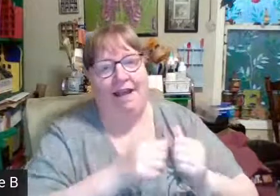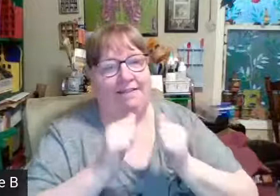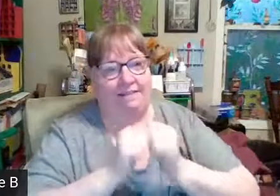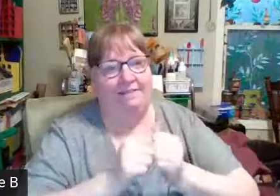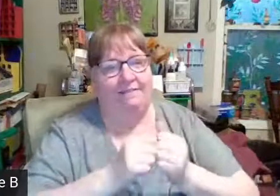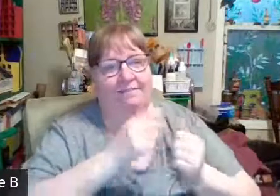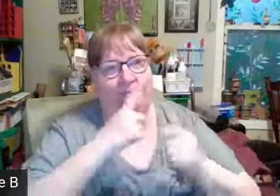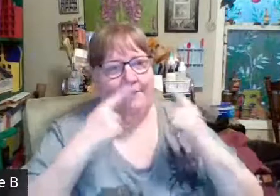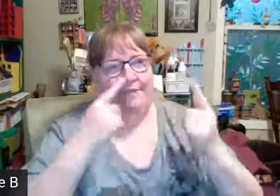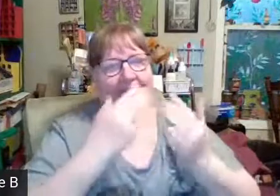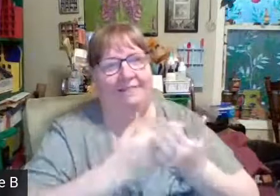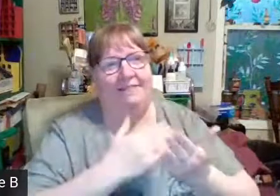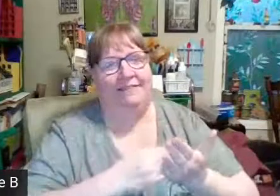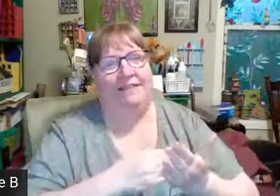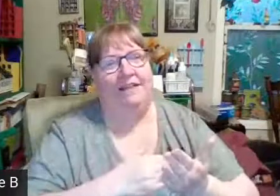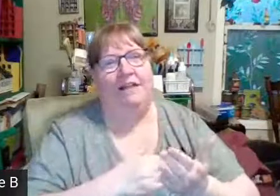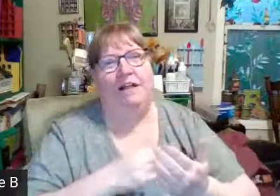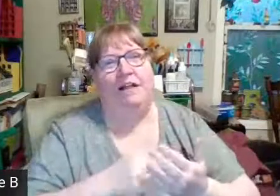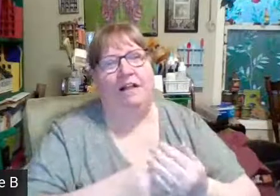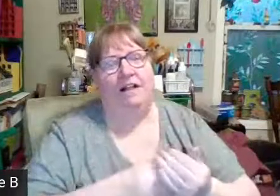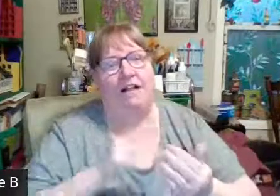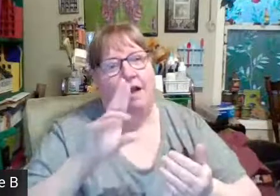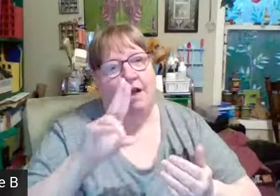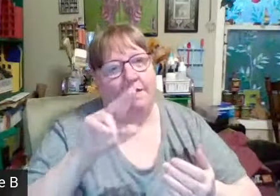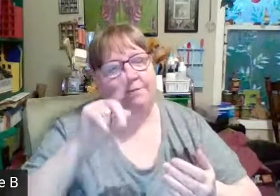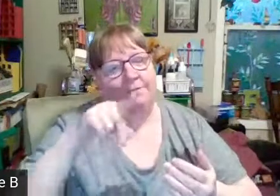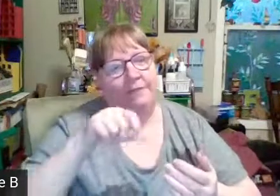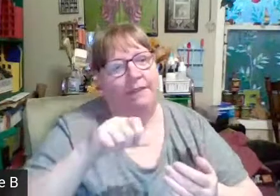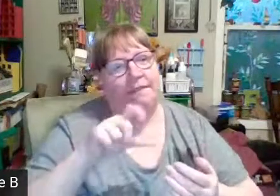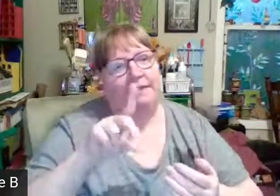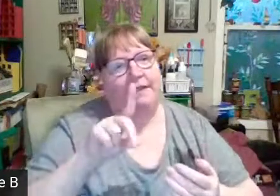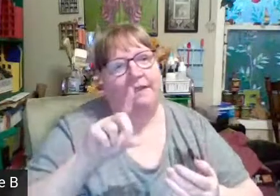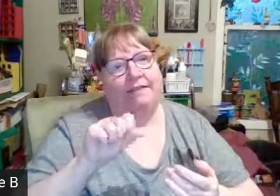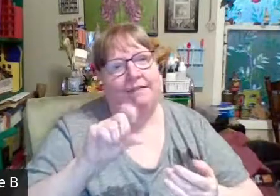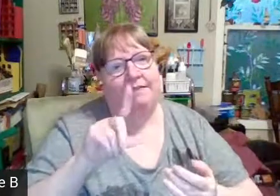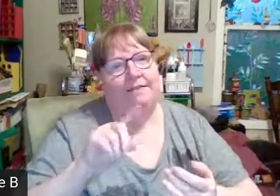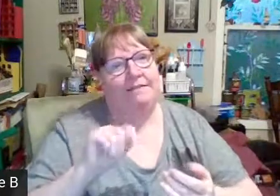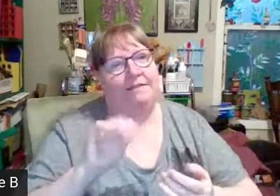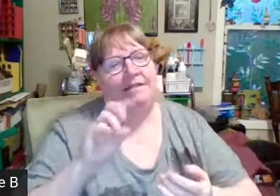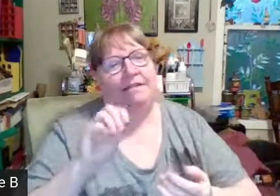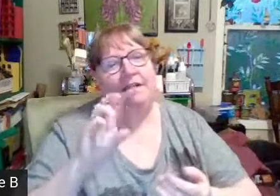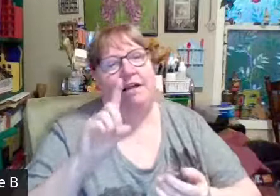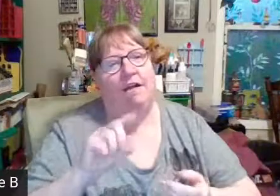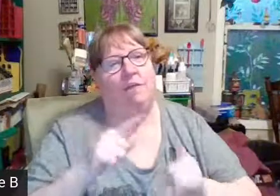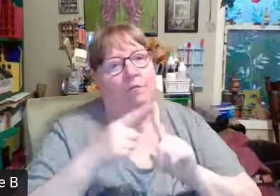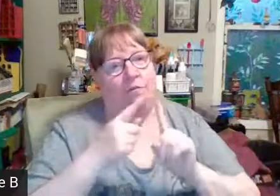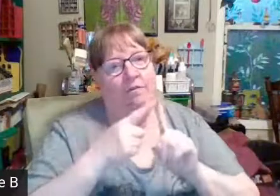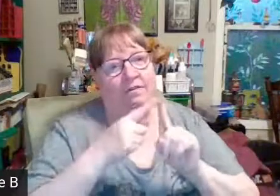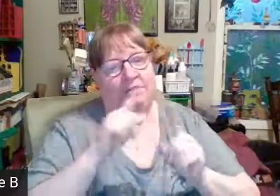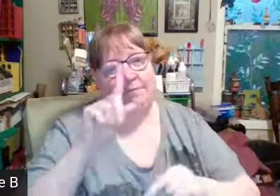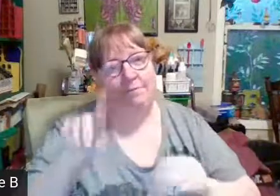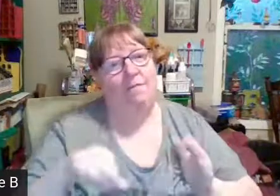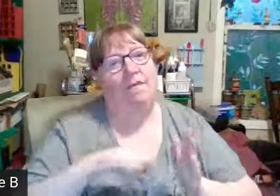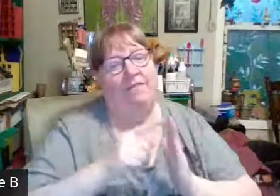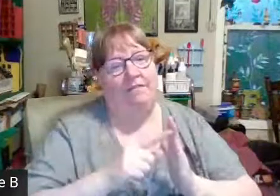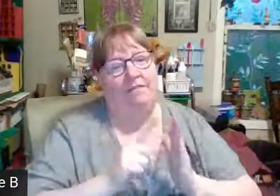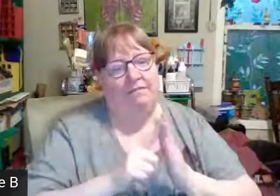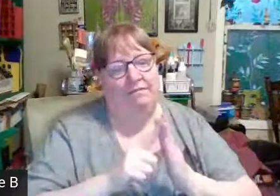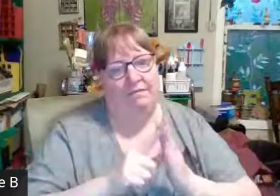month because I'm not going to be honest to goodness. I will not. I did for a while, way back in the early days, keep it updated all